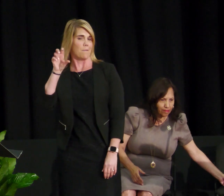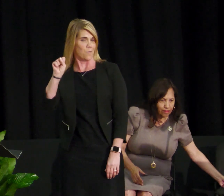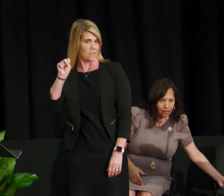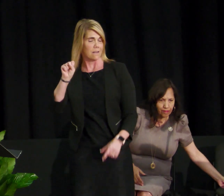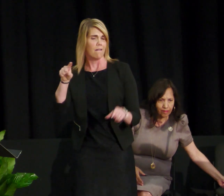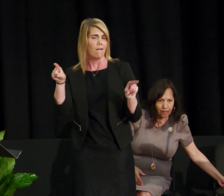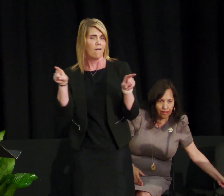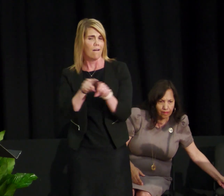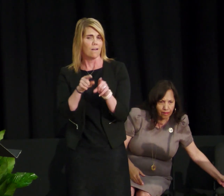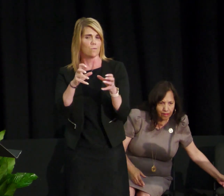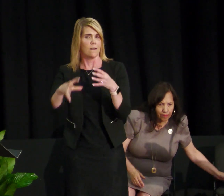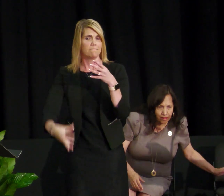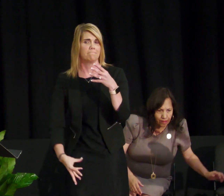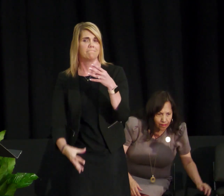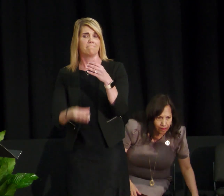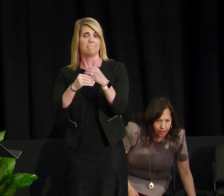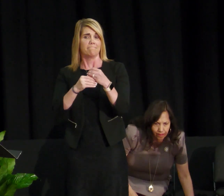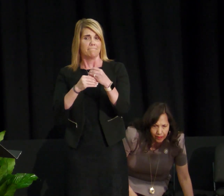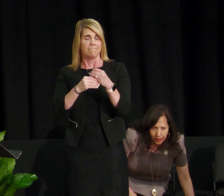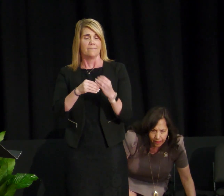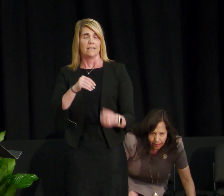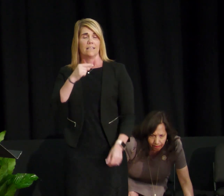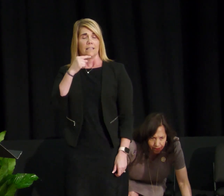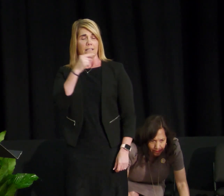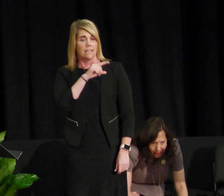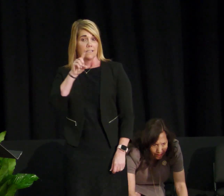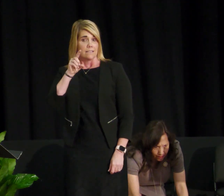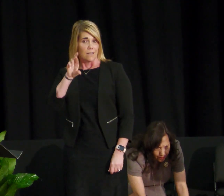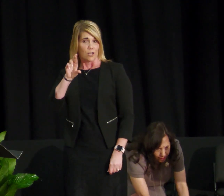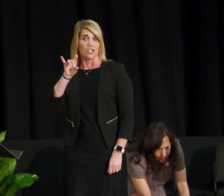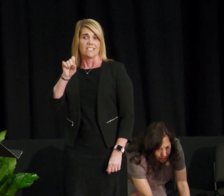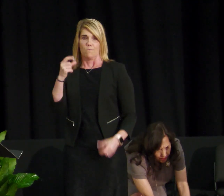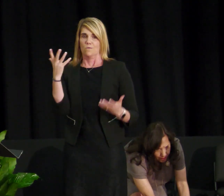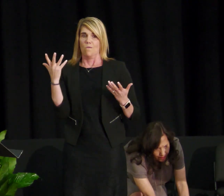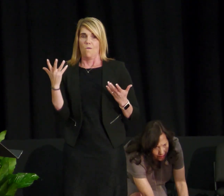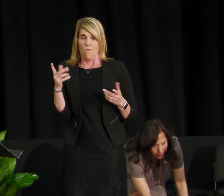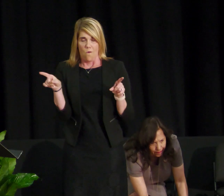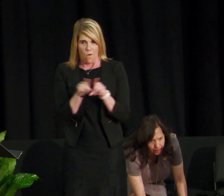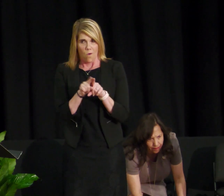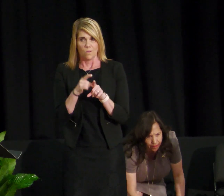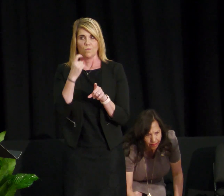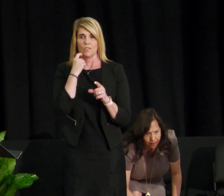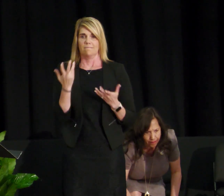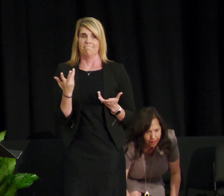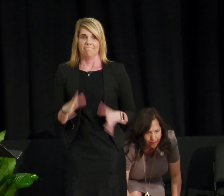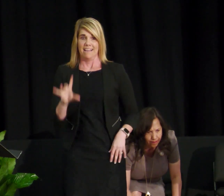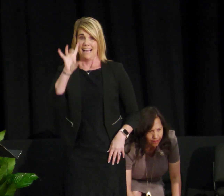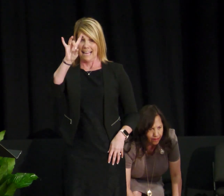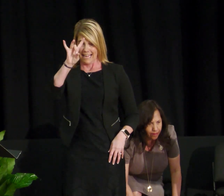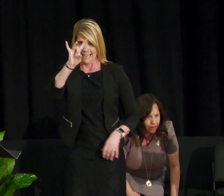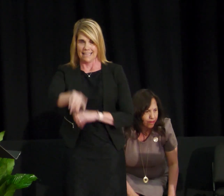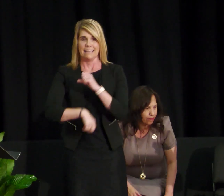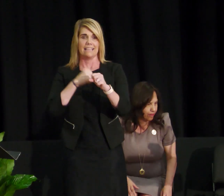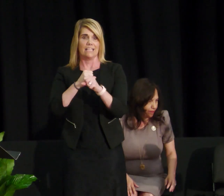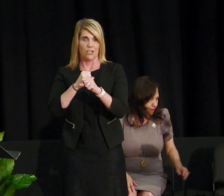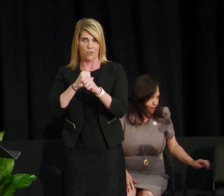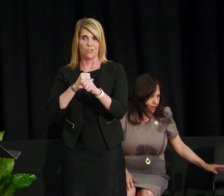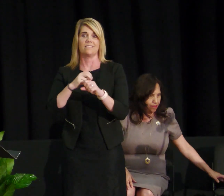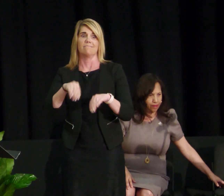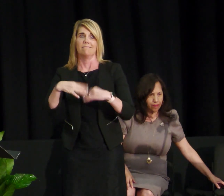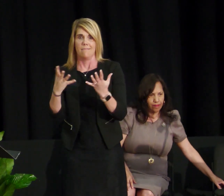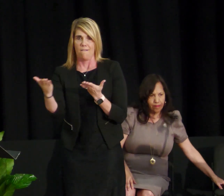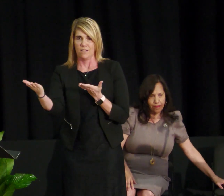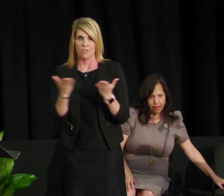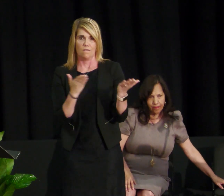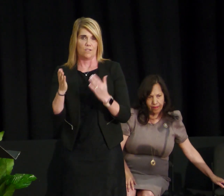Thank you, Dr. Samuels. I'd also like to say that Dr. Samuels has completed her